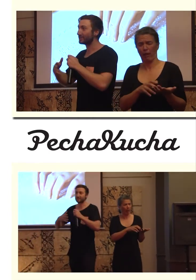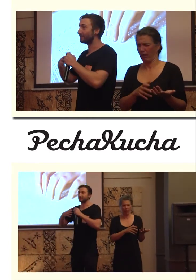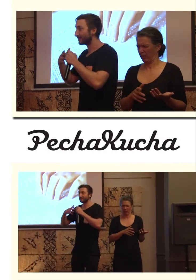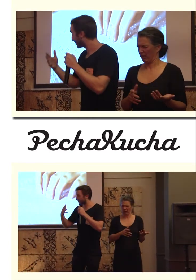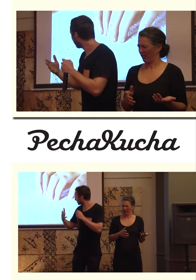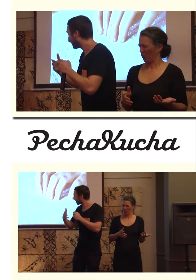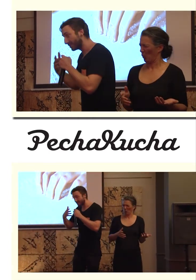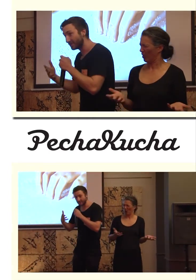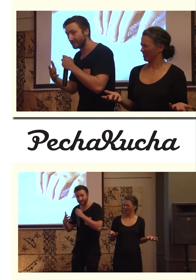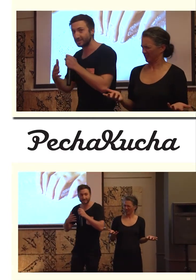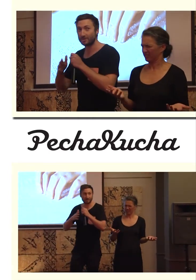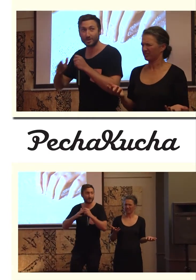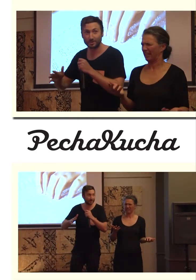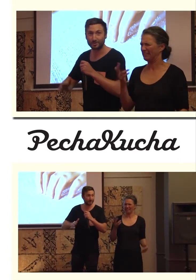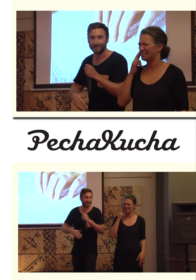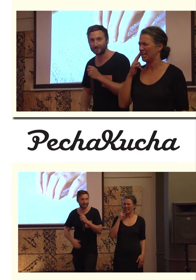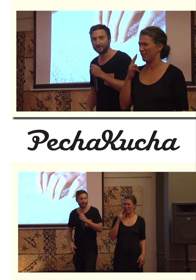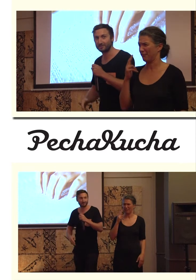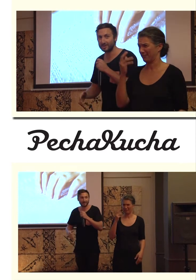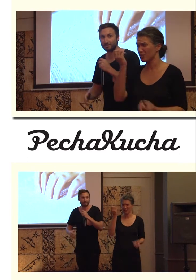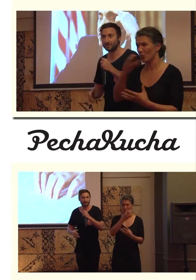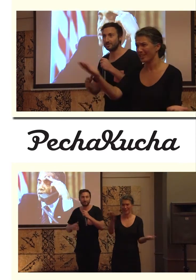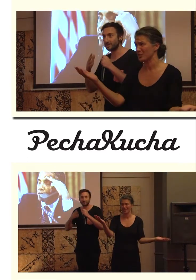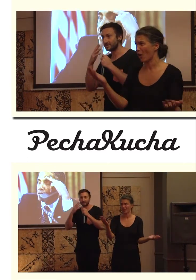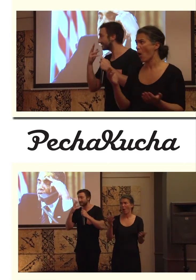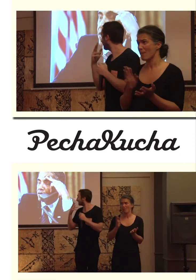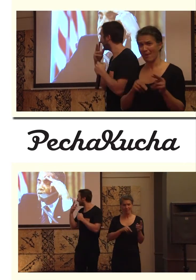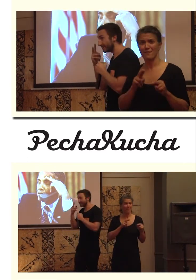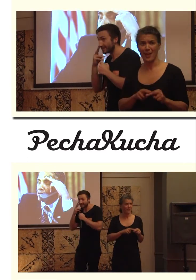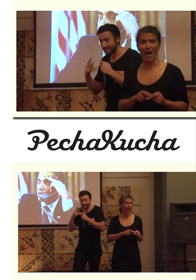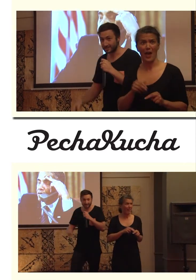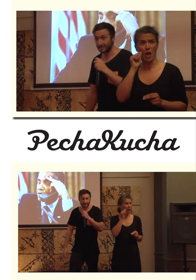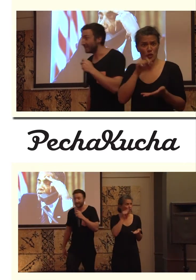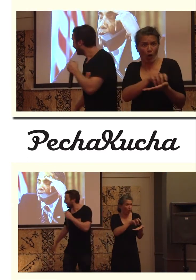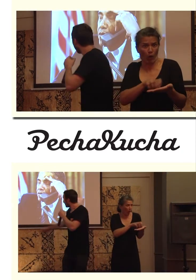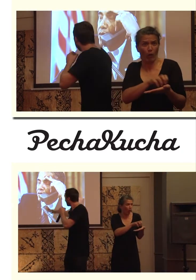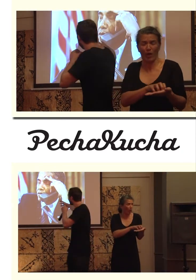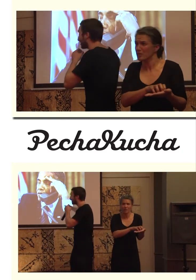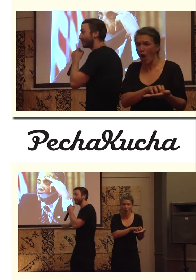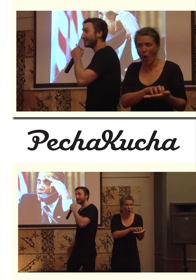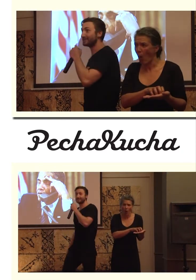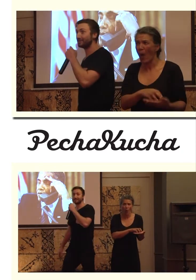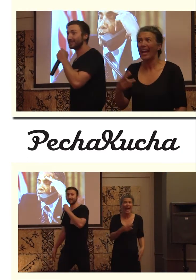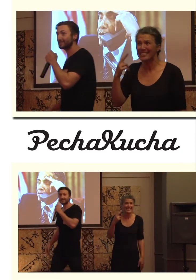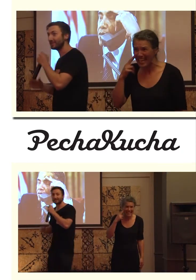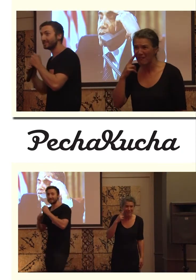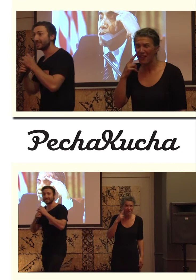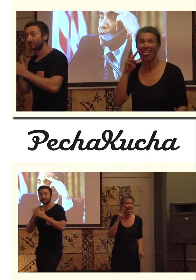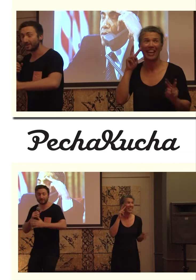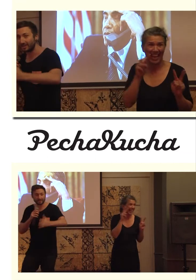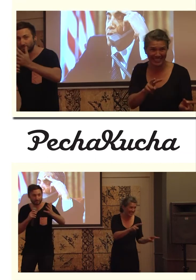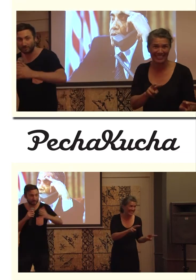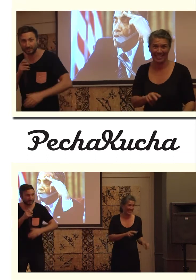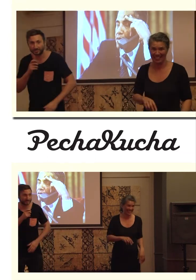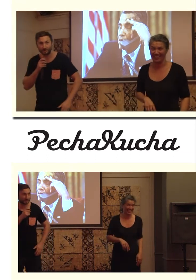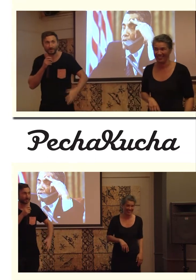right, so just to let you guys know, no, they do not read Braille because they can see. All right, this has gone way too fast. All right, there's another